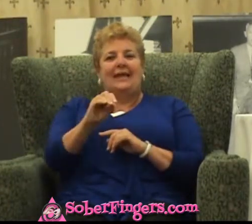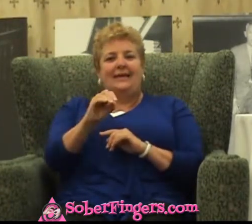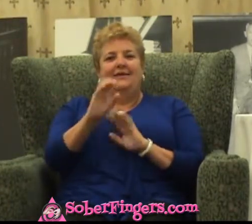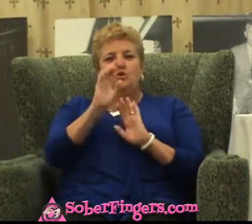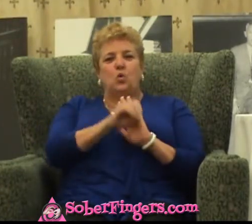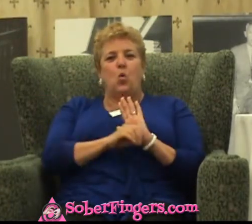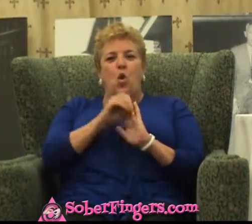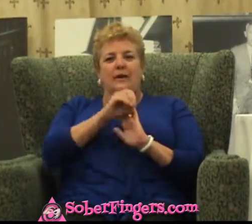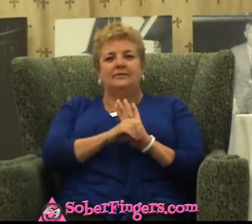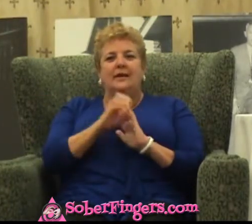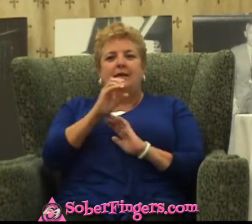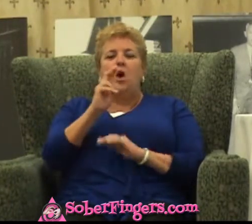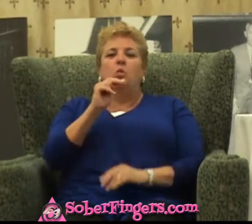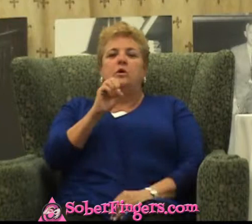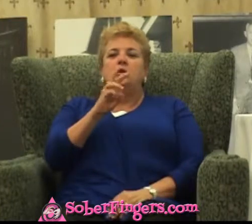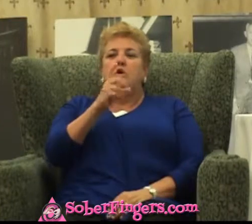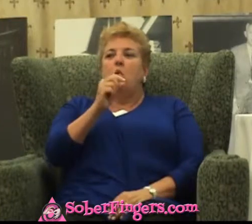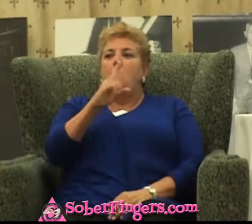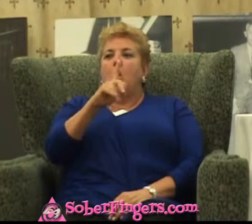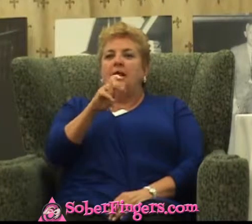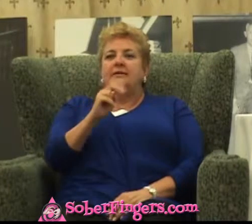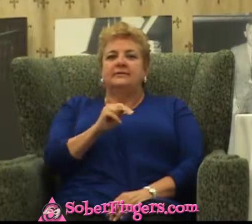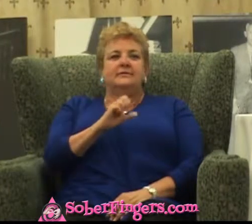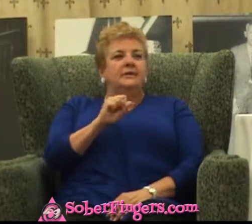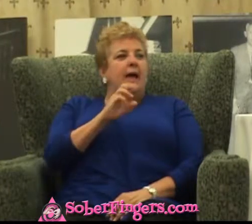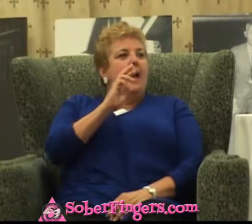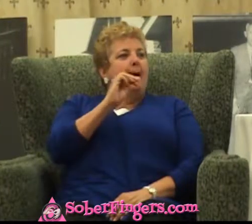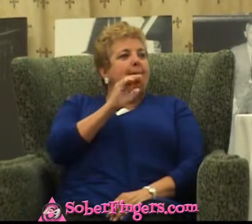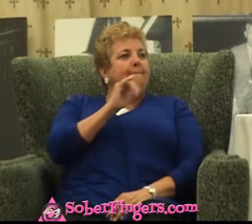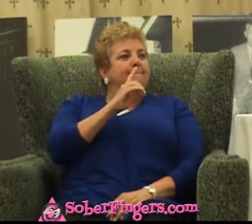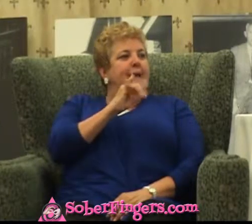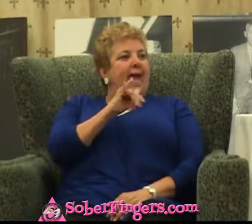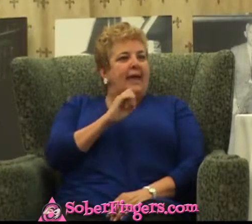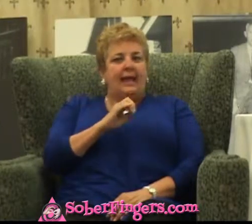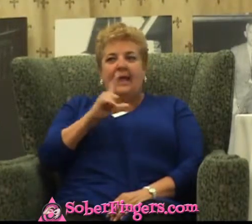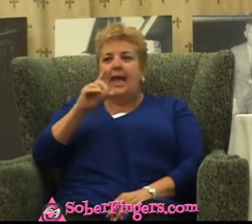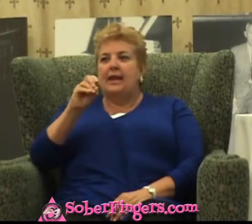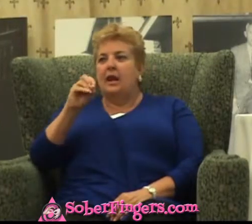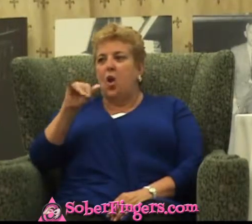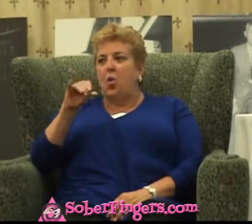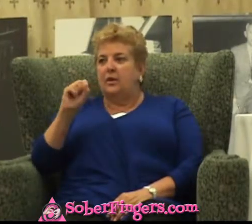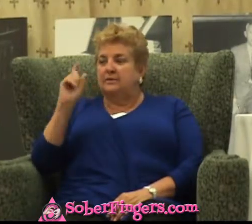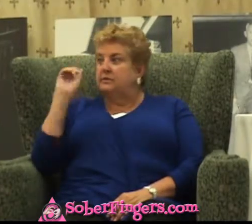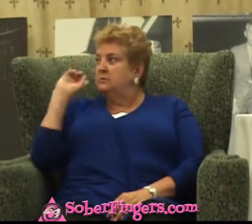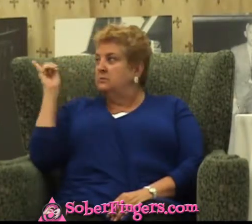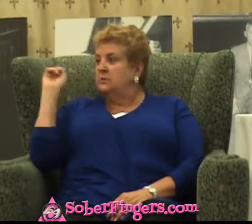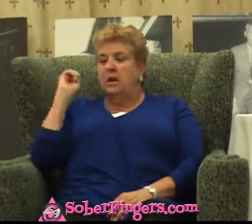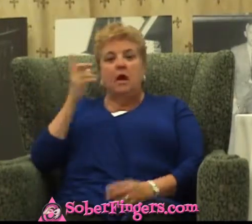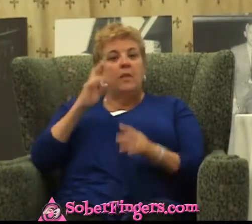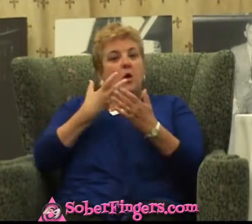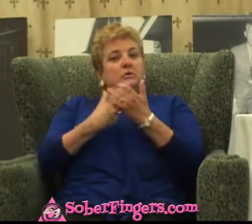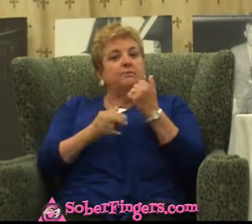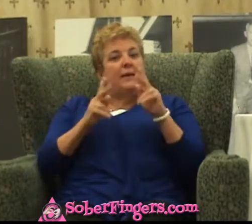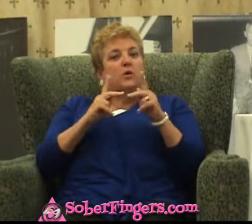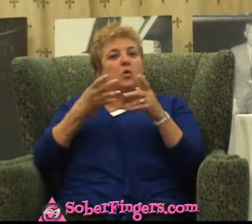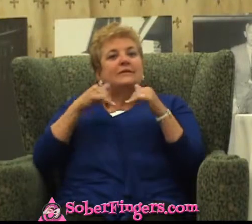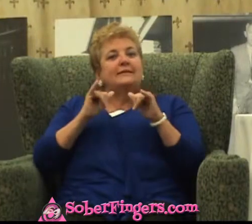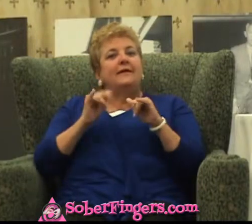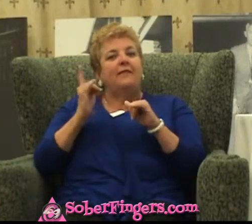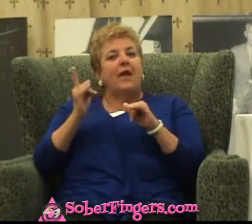Marty Mann, who's right over there, and Lois Wilson, who's in a couple of these pictures, were still alive, and they were both there, and they waved at us. I